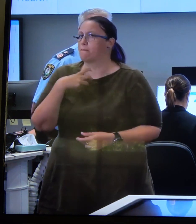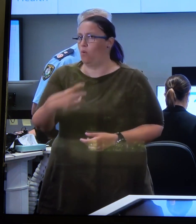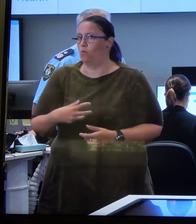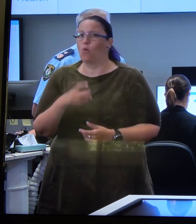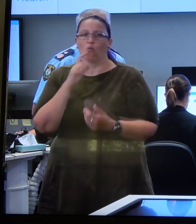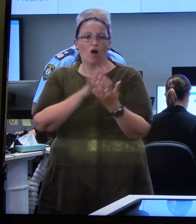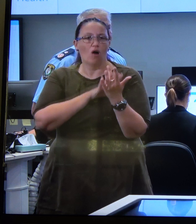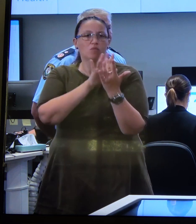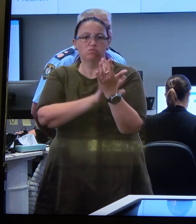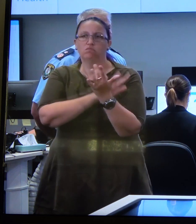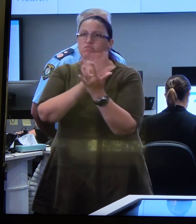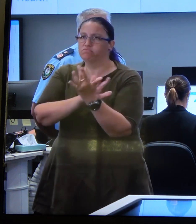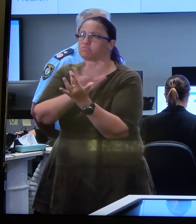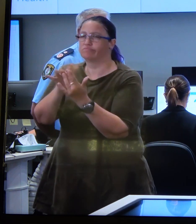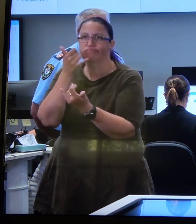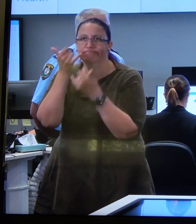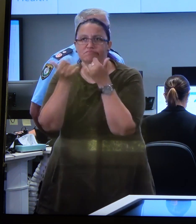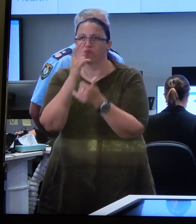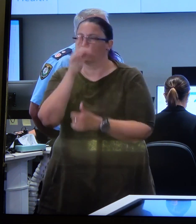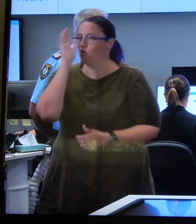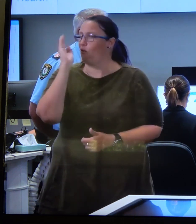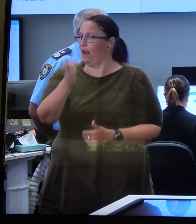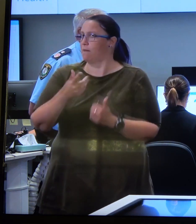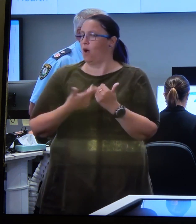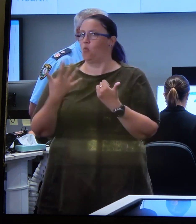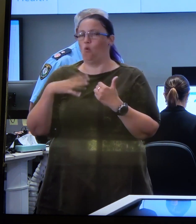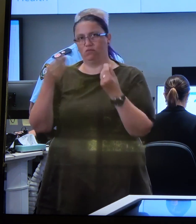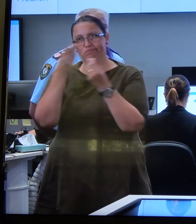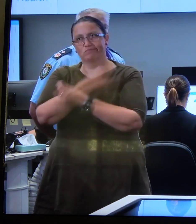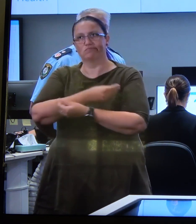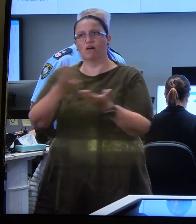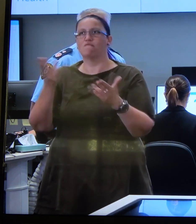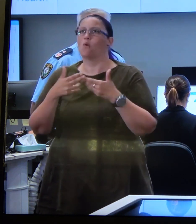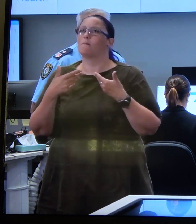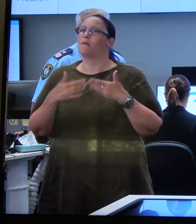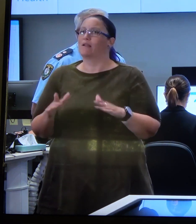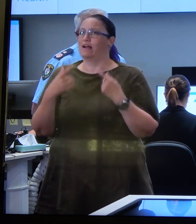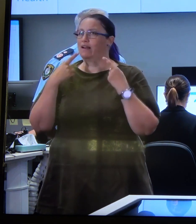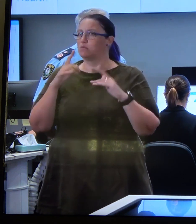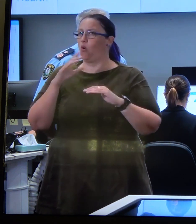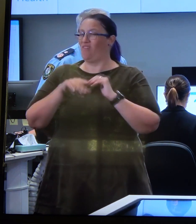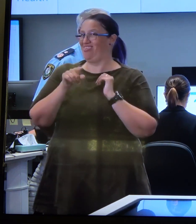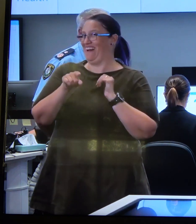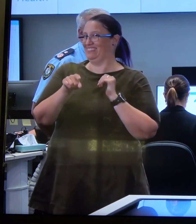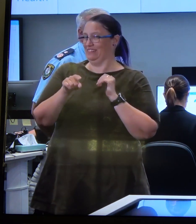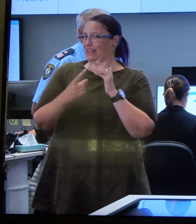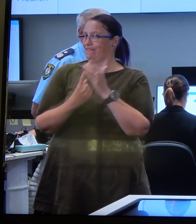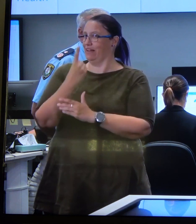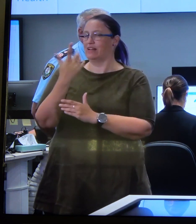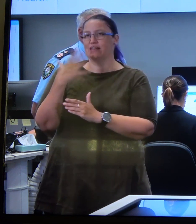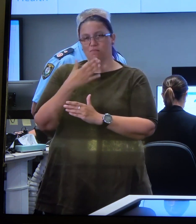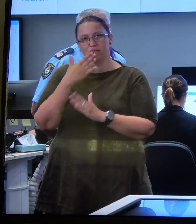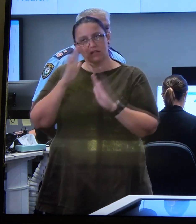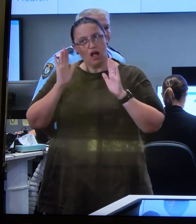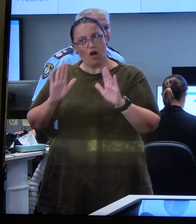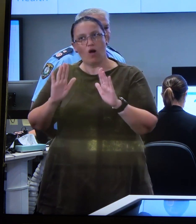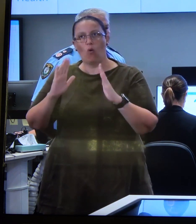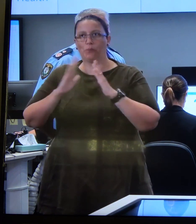to contact people directly, but we are making a public announcement in relation to the need to self-isolate.